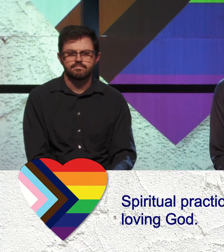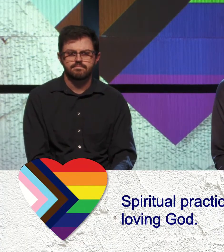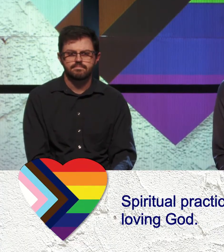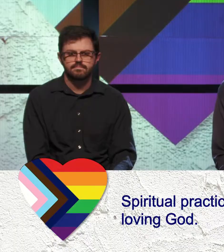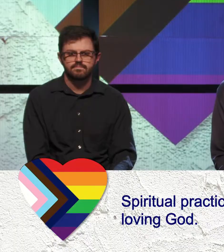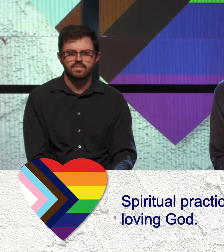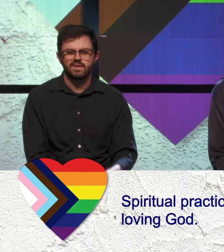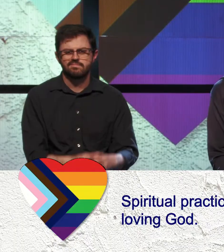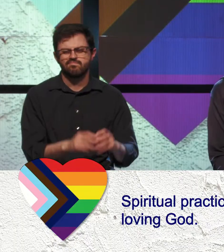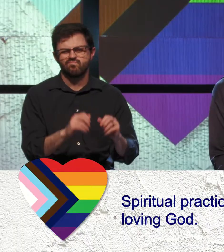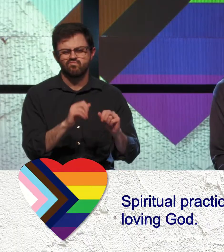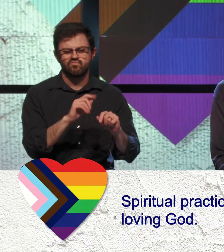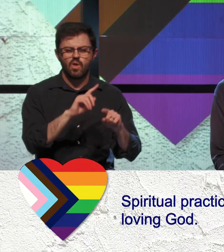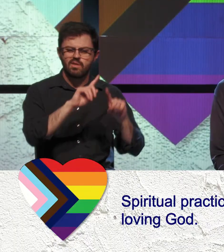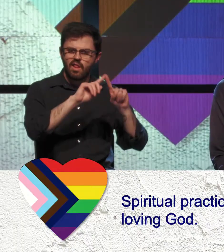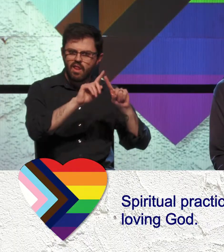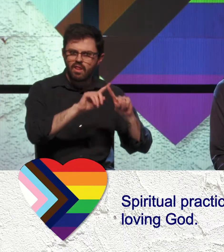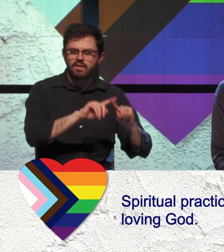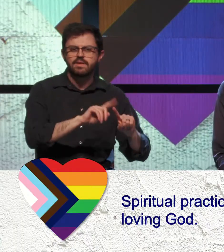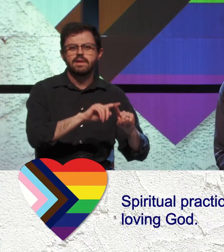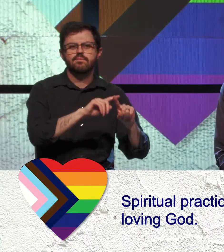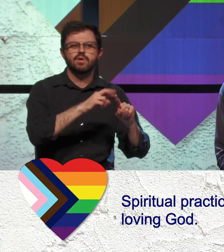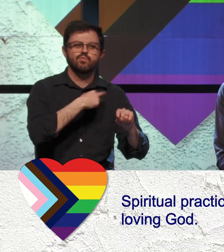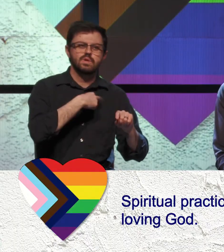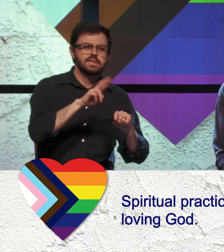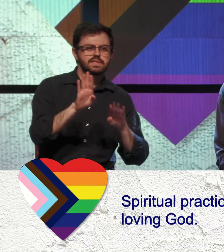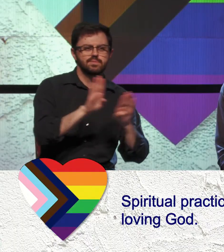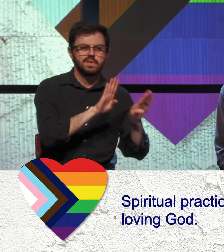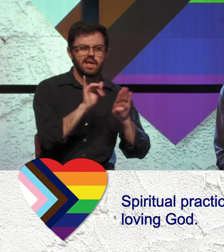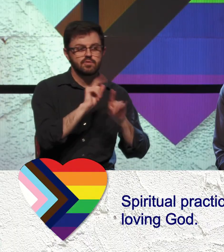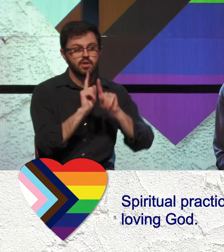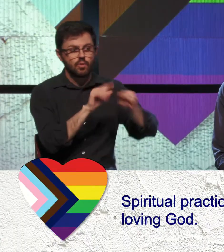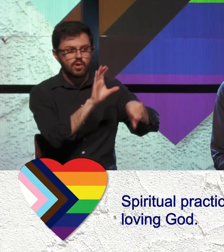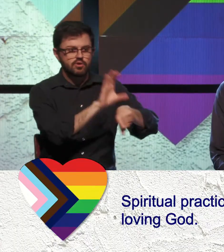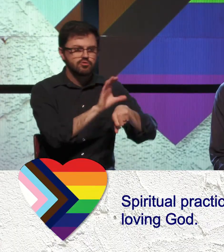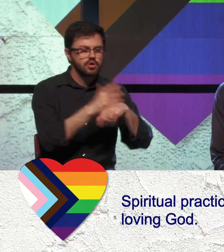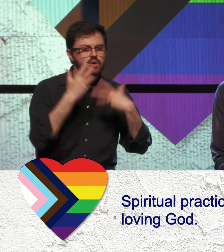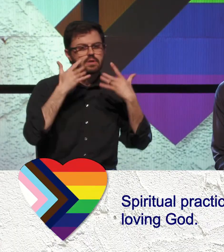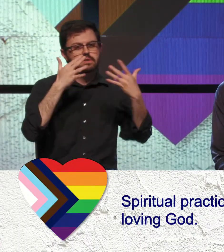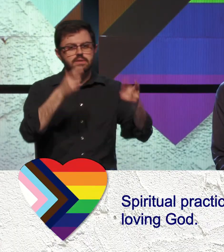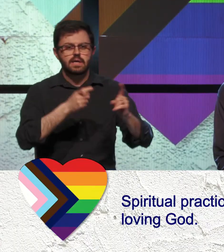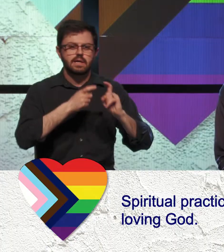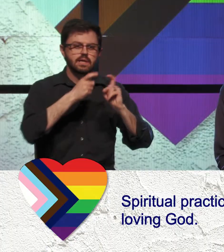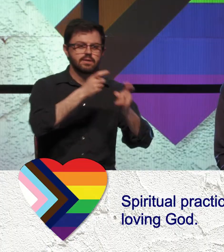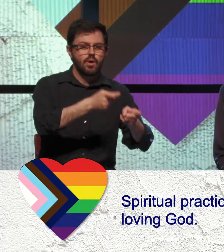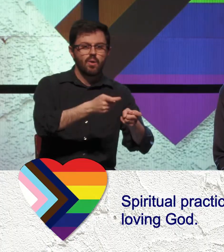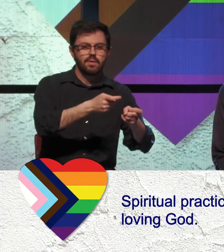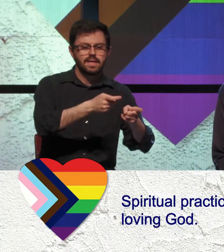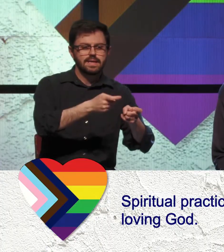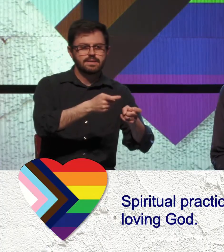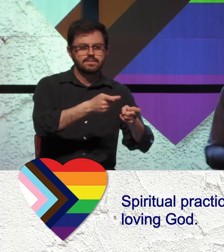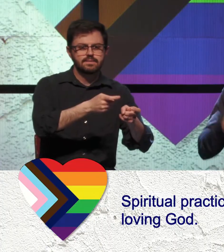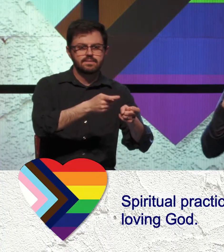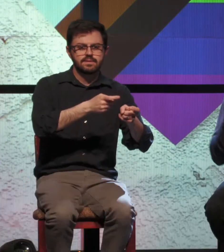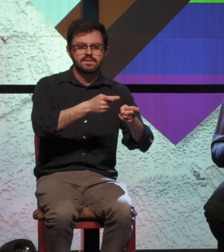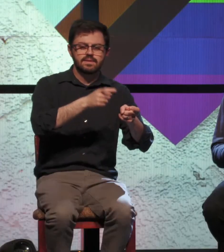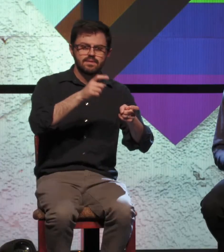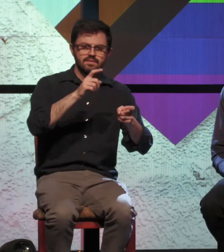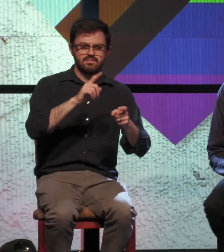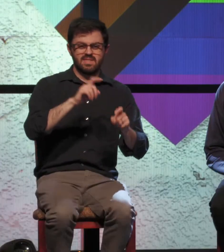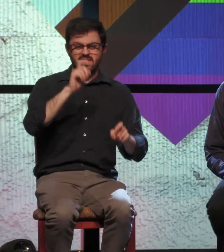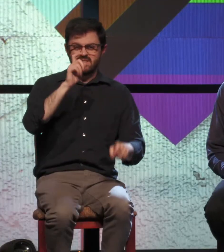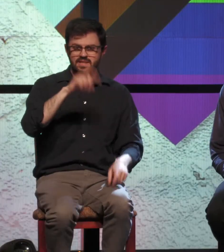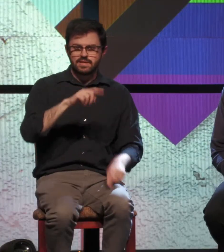All these spiritual practices, going to church, singing, giving, all those things, it has to flow first and foremost from a